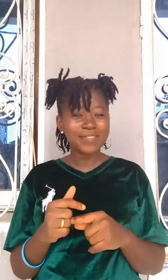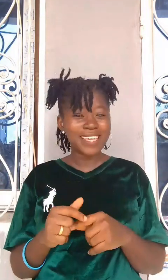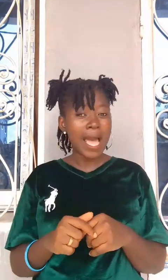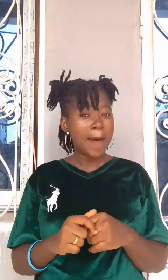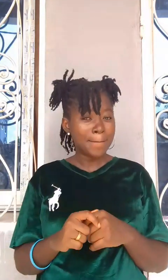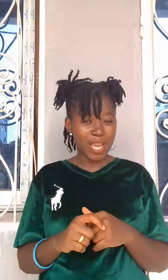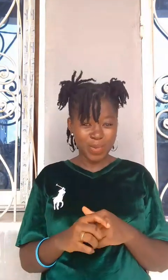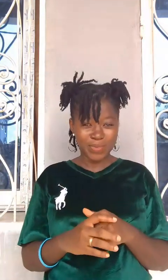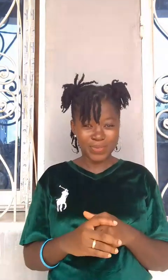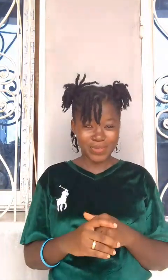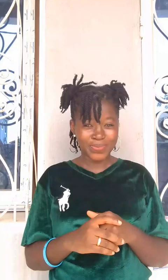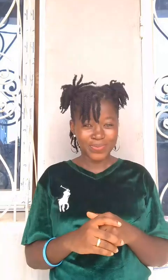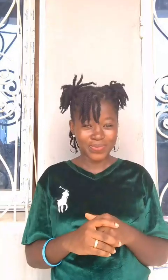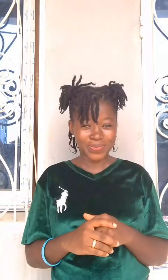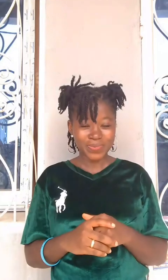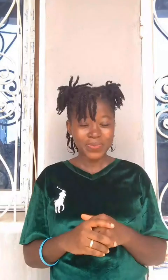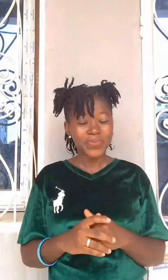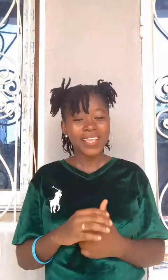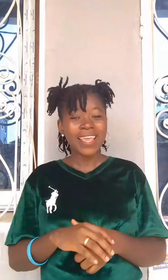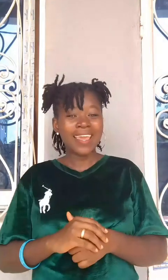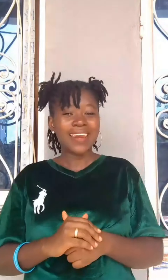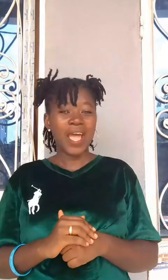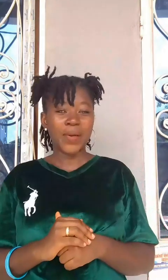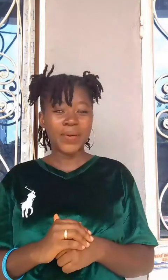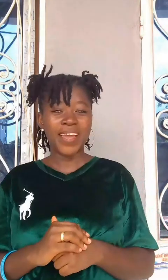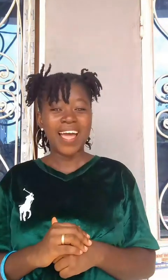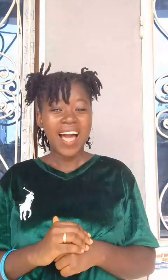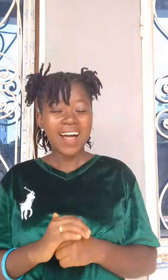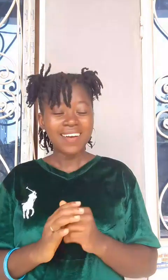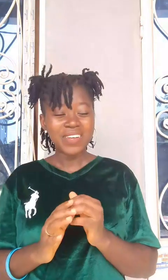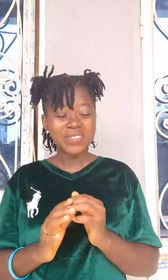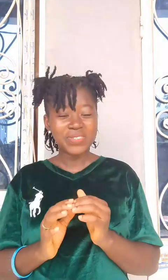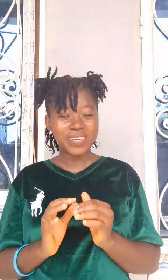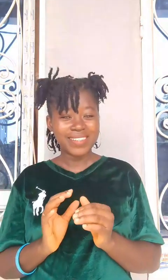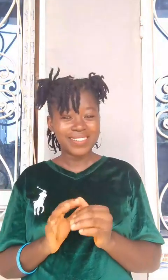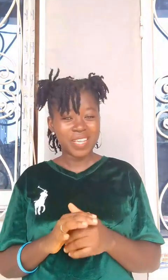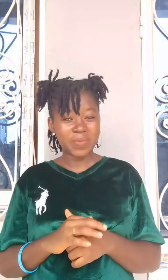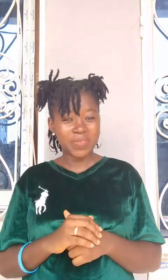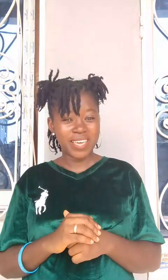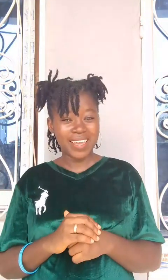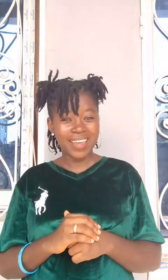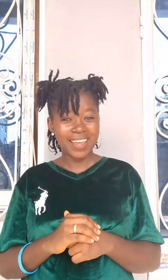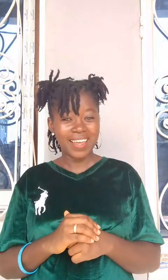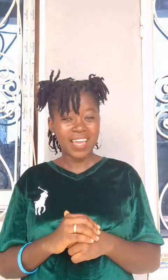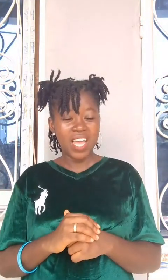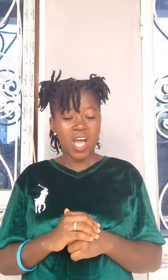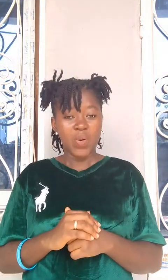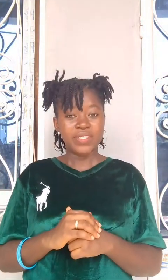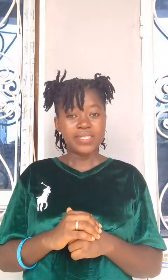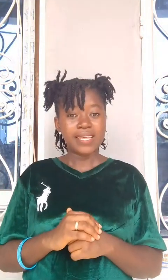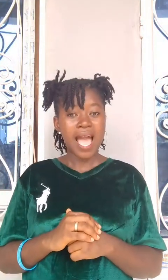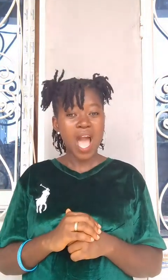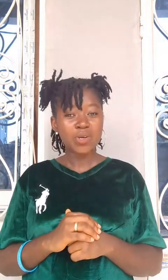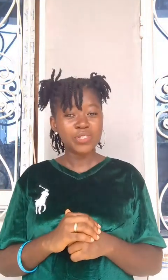after menopause. Now, I'd like us to look at something, which is how